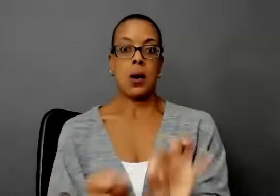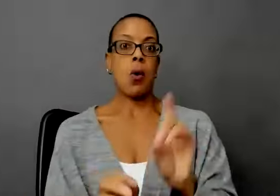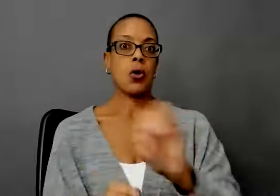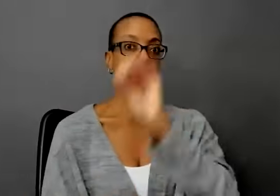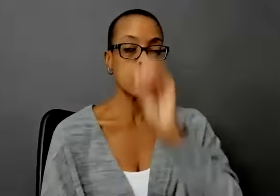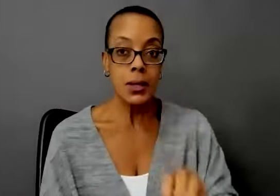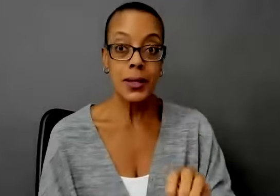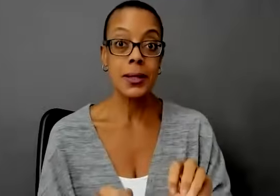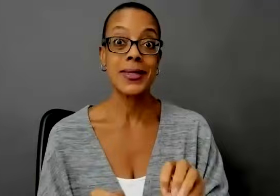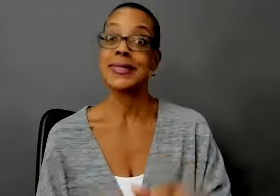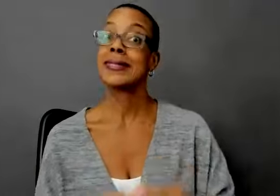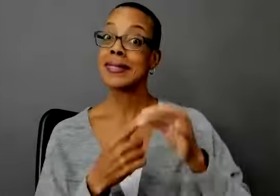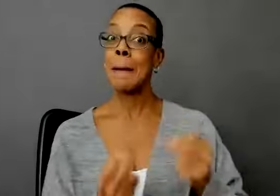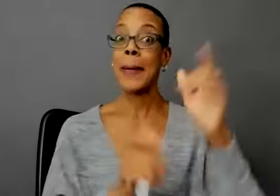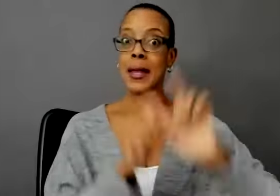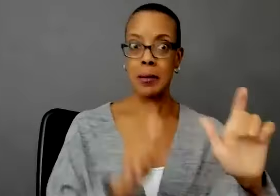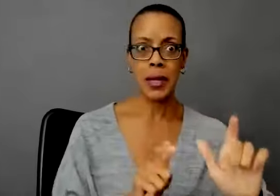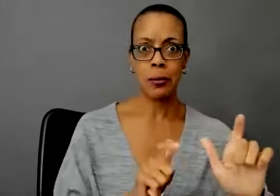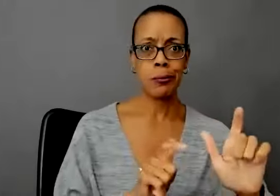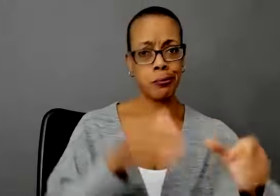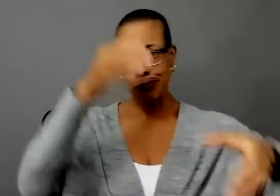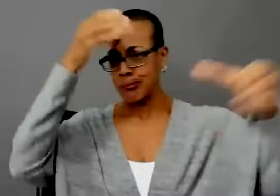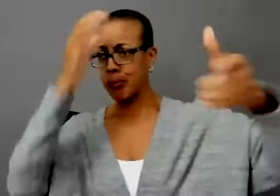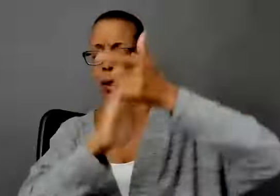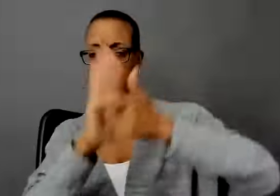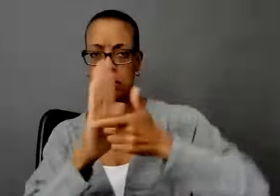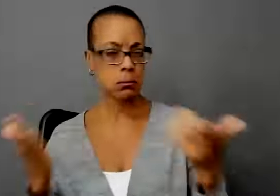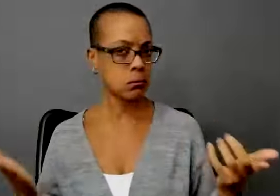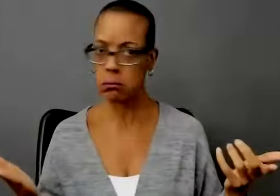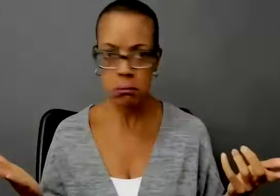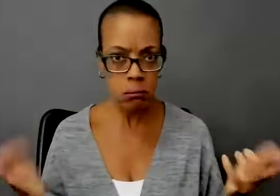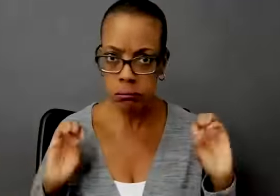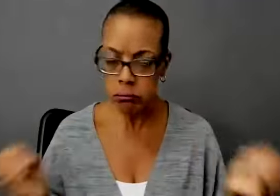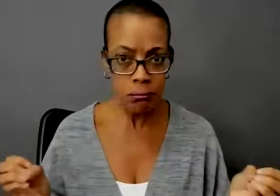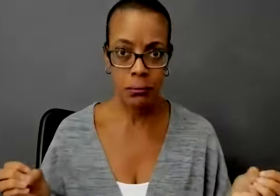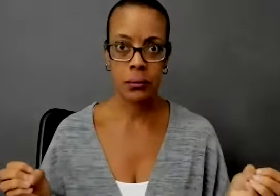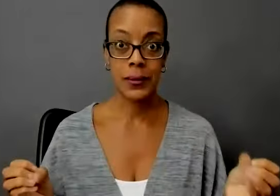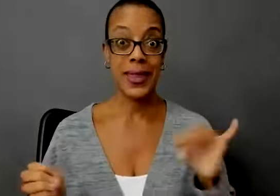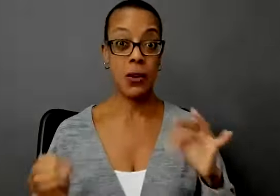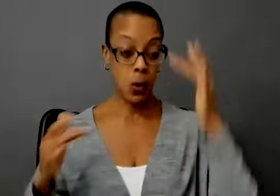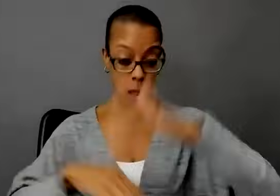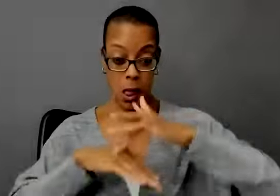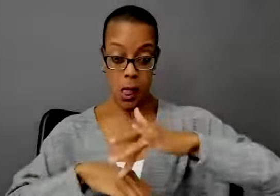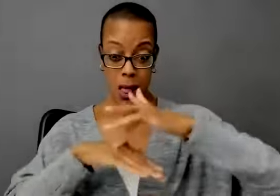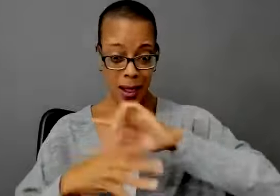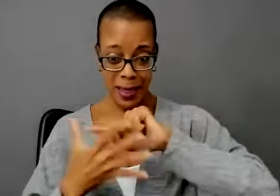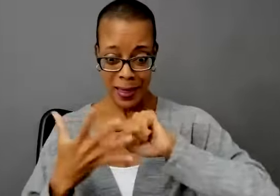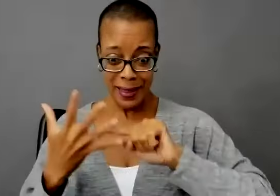people involved don't have a legal education, you know, that would have stopped us doing this work. But perfection